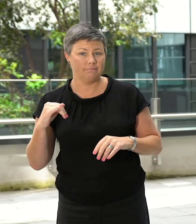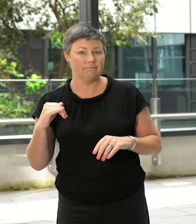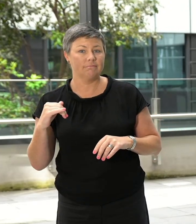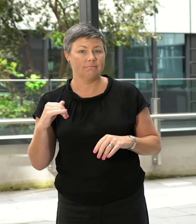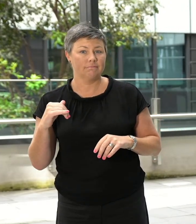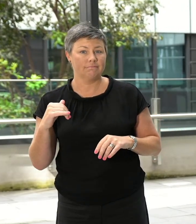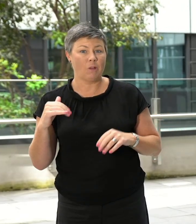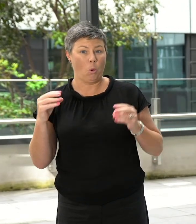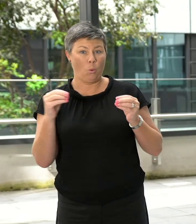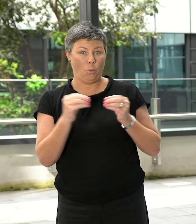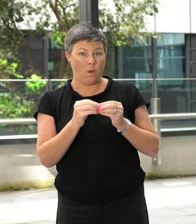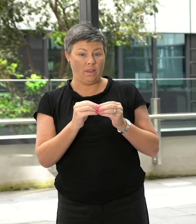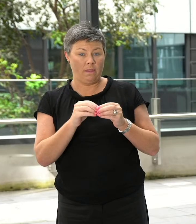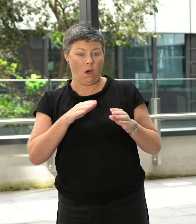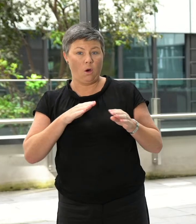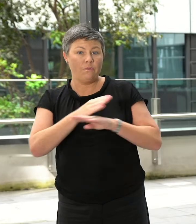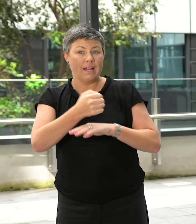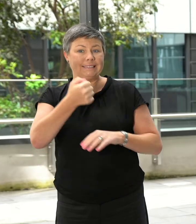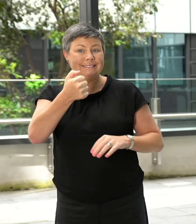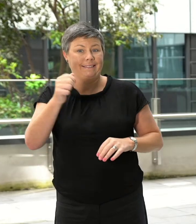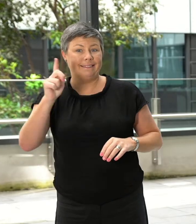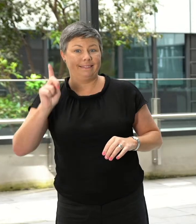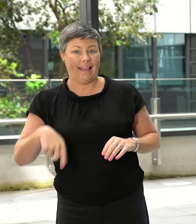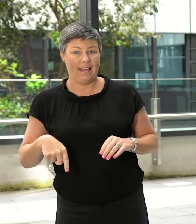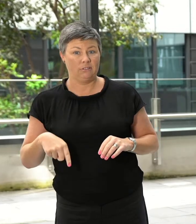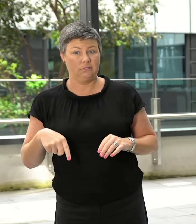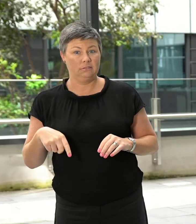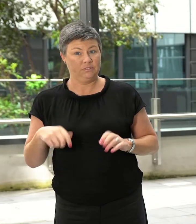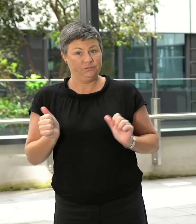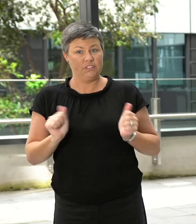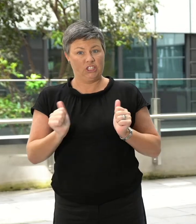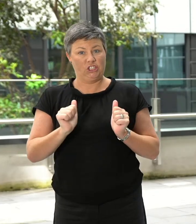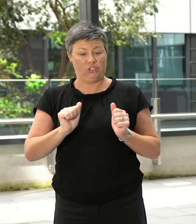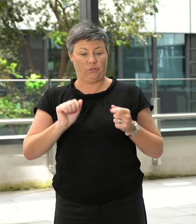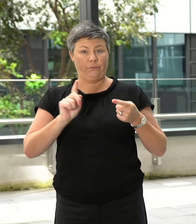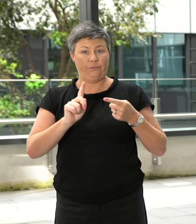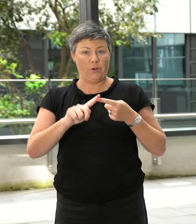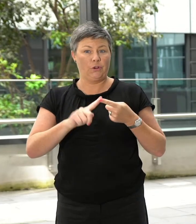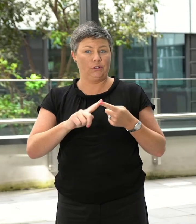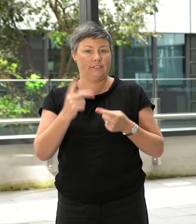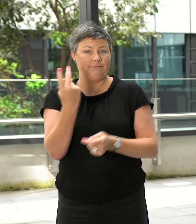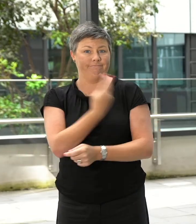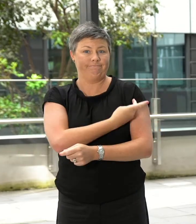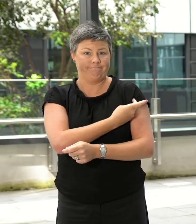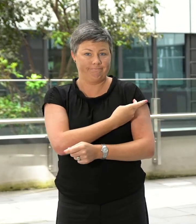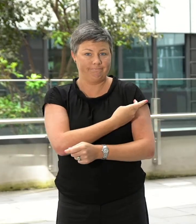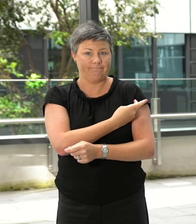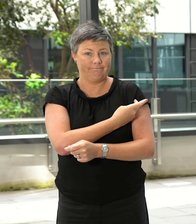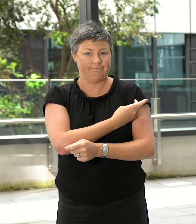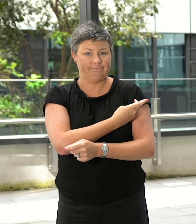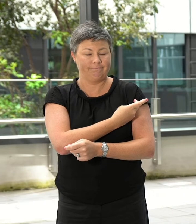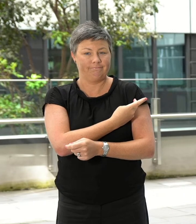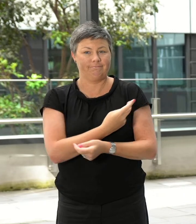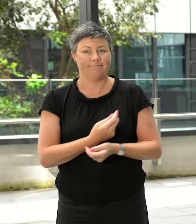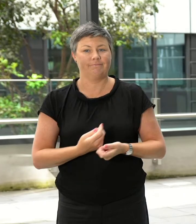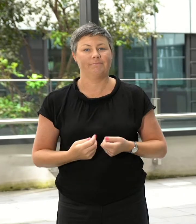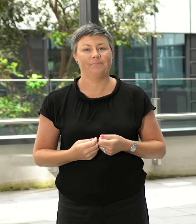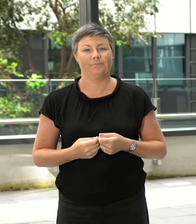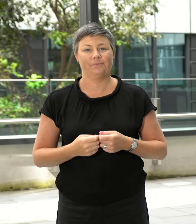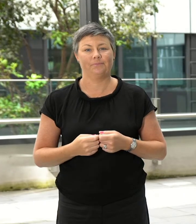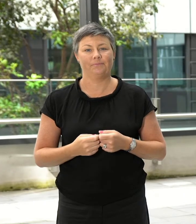over 6,000 of those staff have already had their first vaccination. And in fact, when it comes to